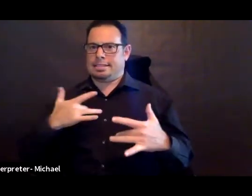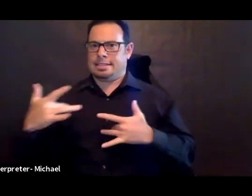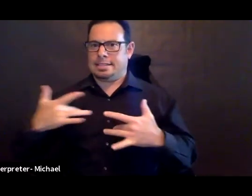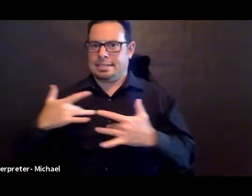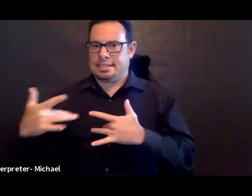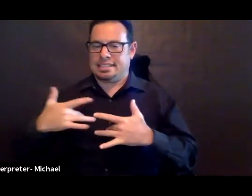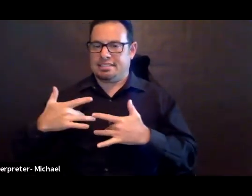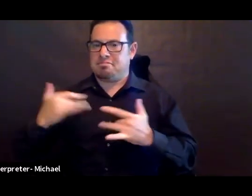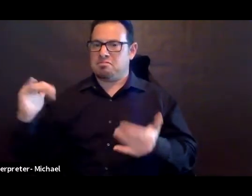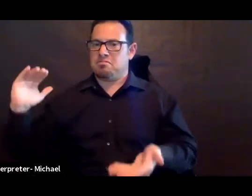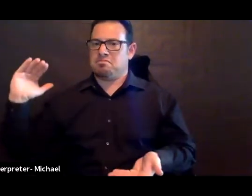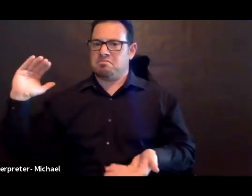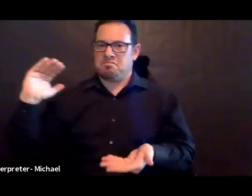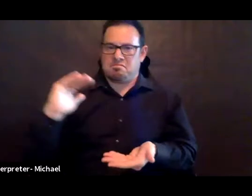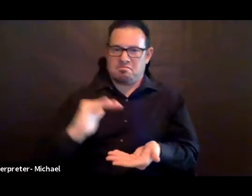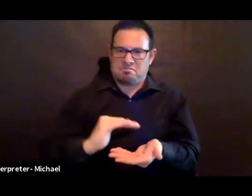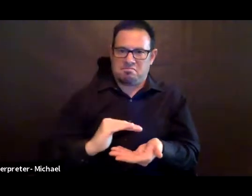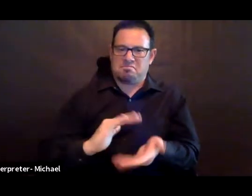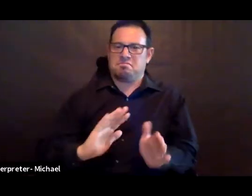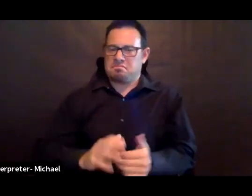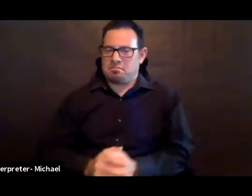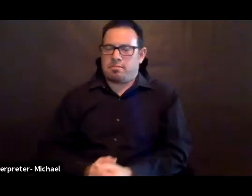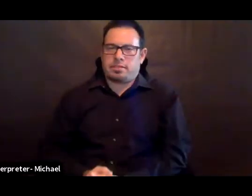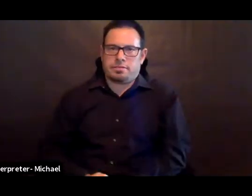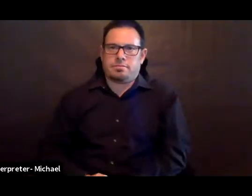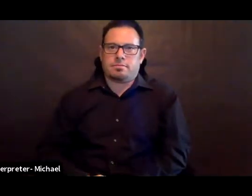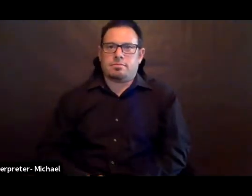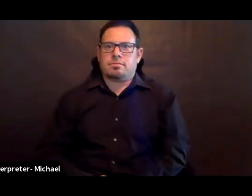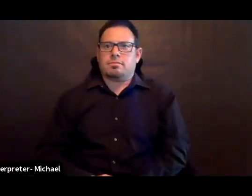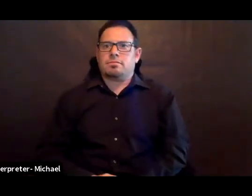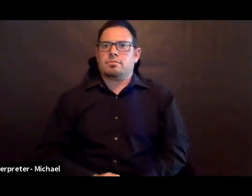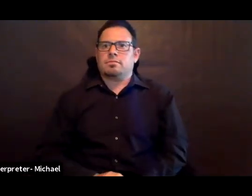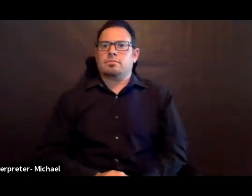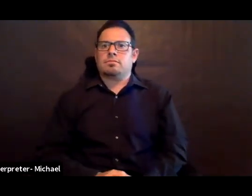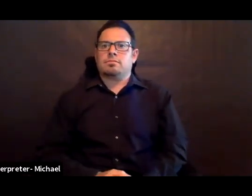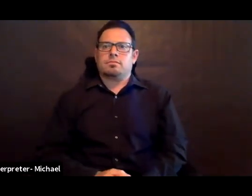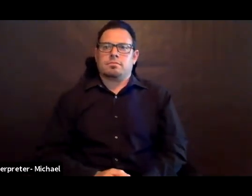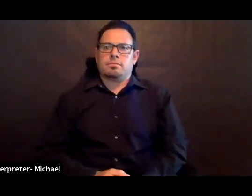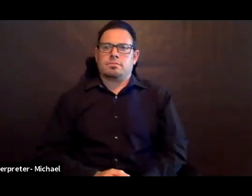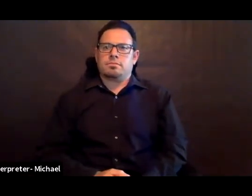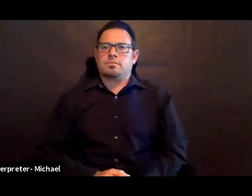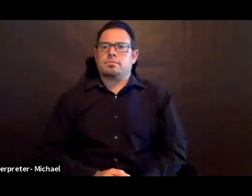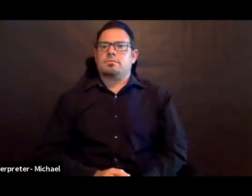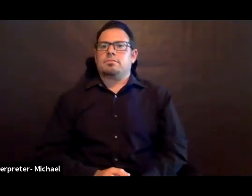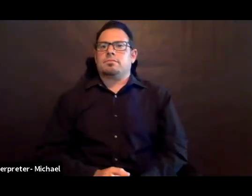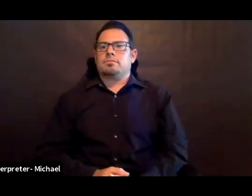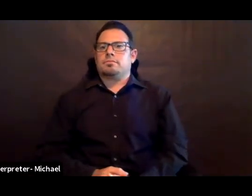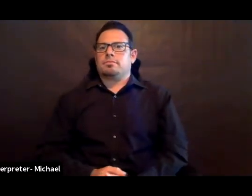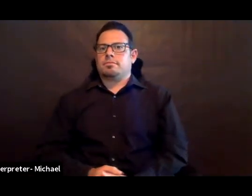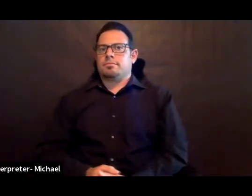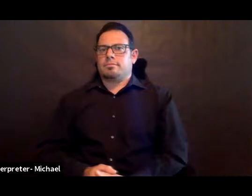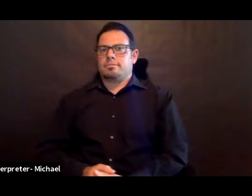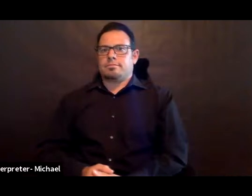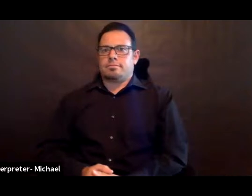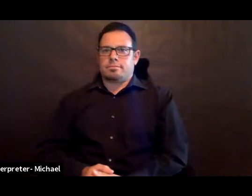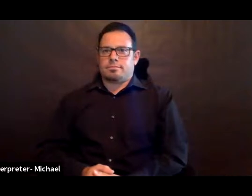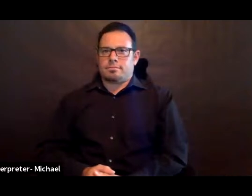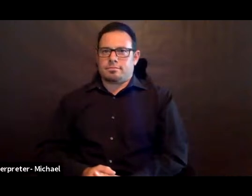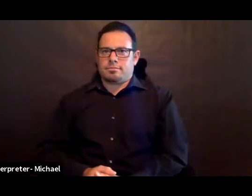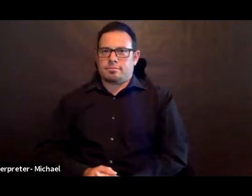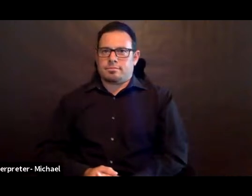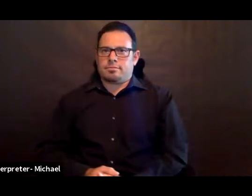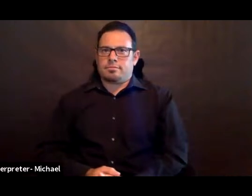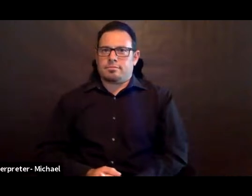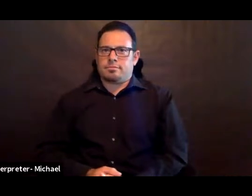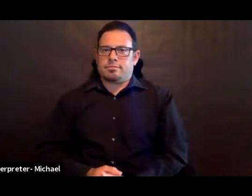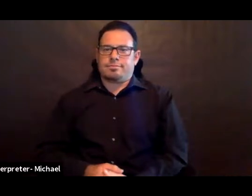we have been hearing about more severe disease in children with the Delta variant from our partners in other states.